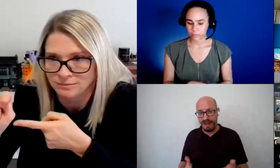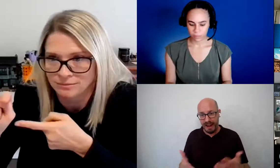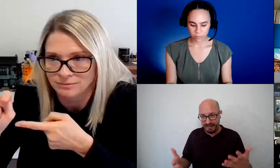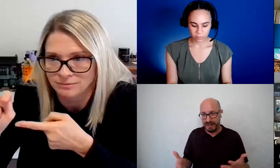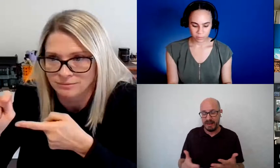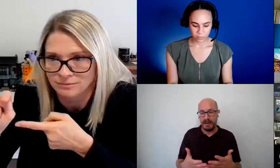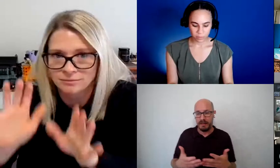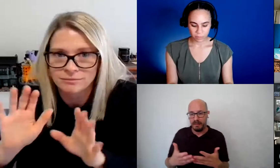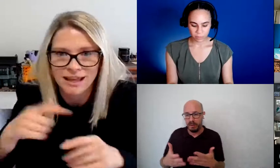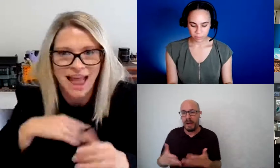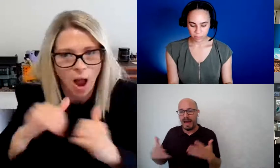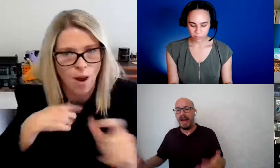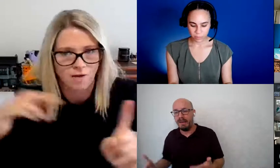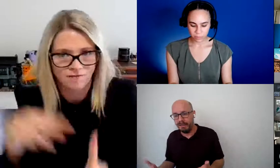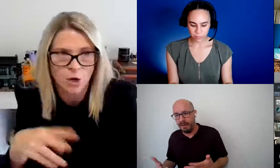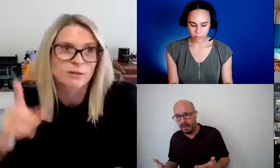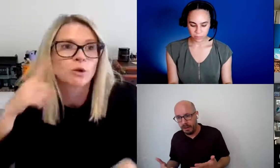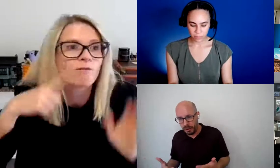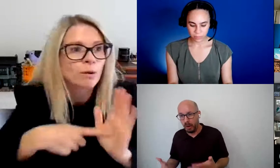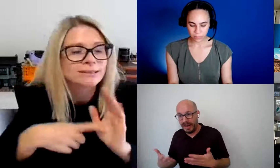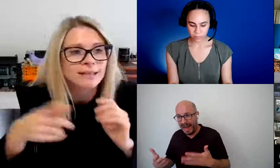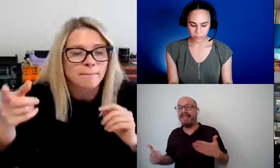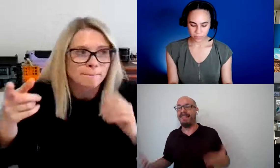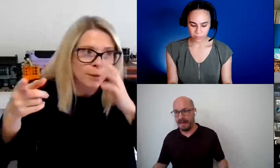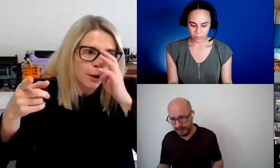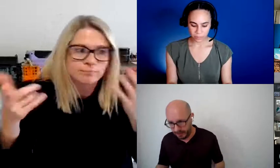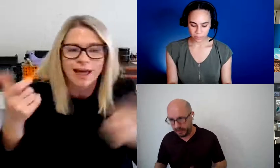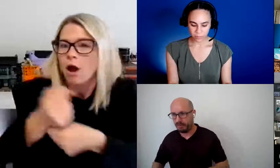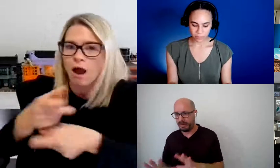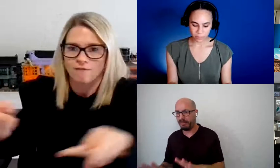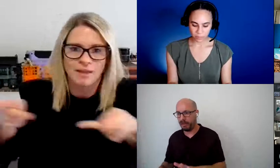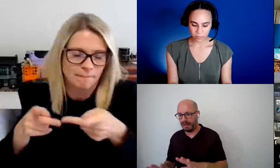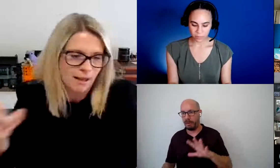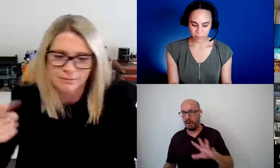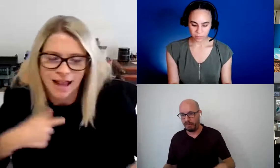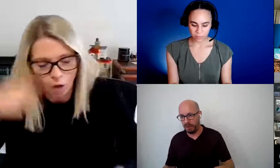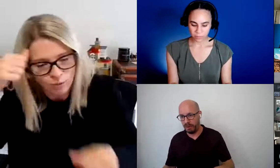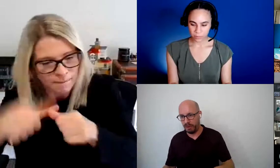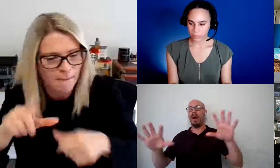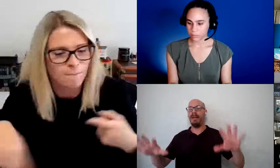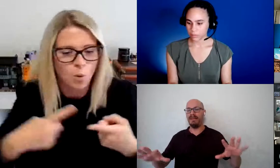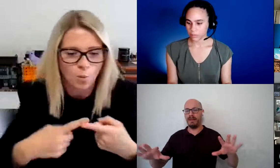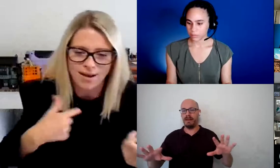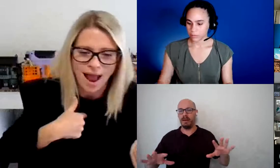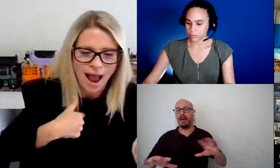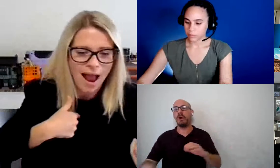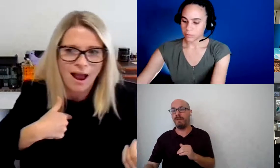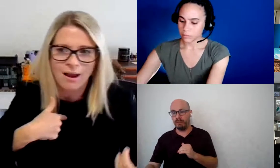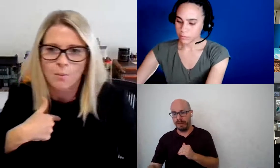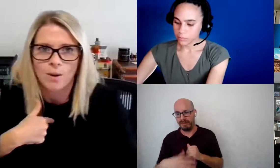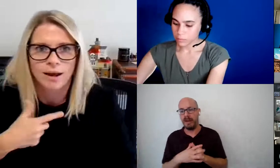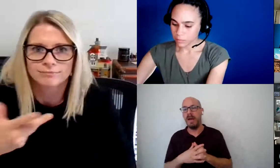fantastic to have, you know, an asset. Right? So that's how I would view it. So as you know, in a coffee place,